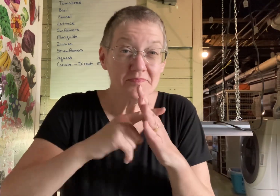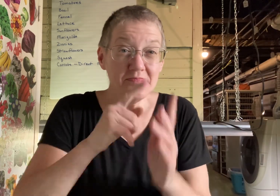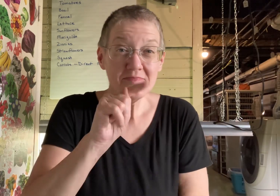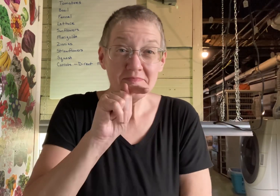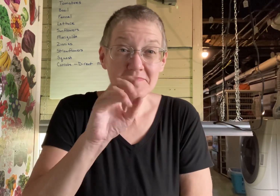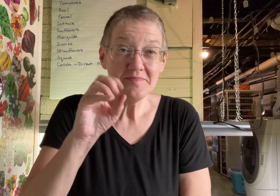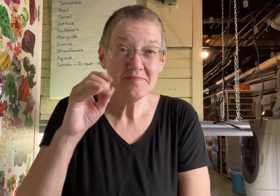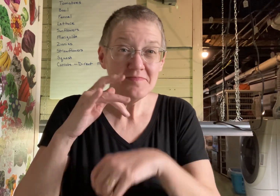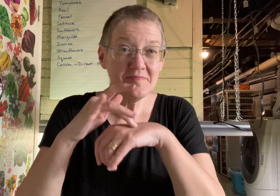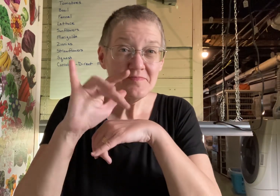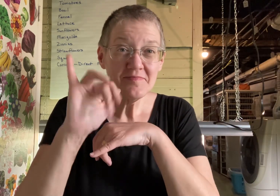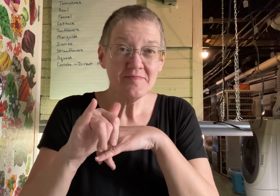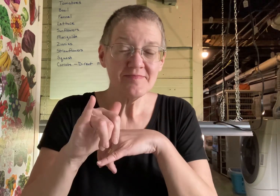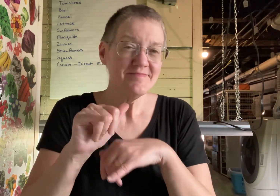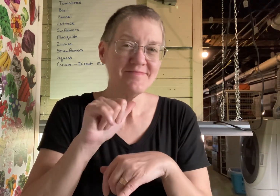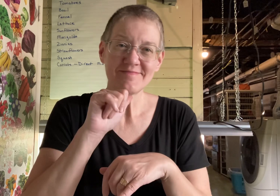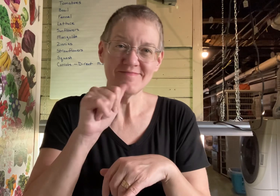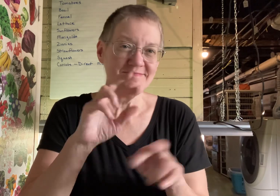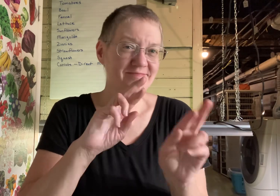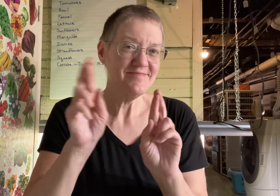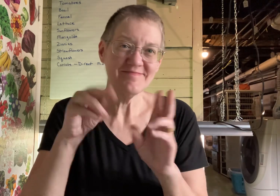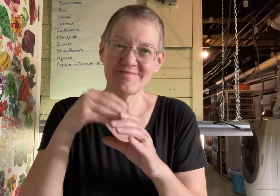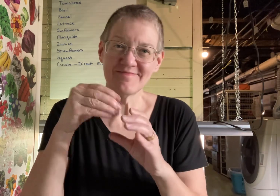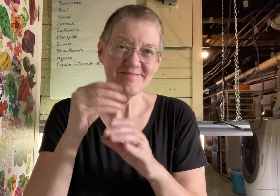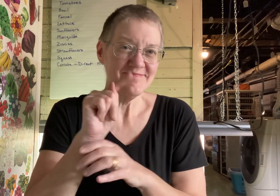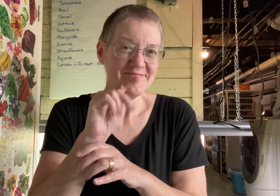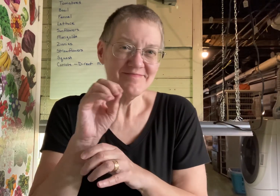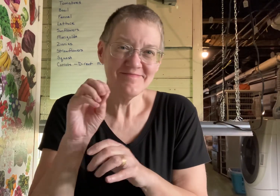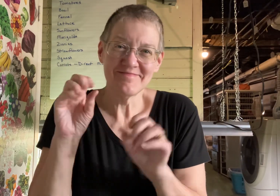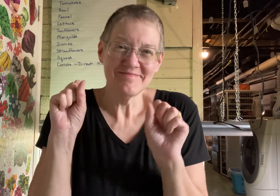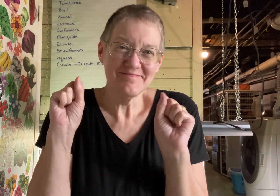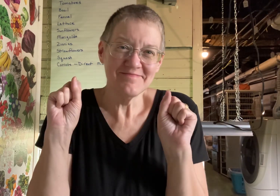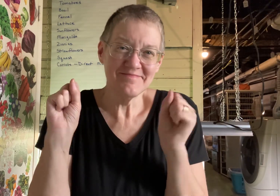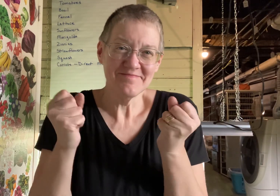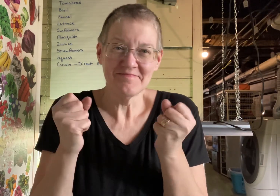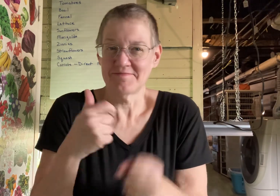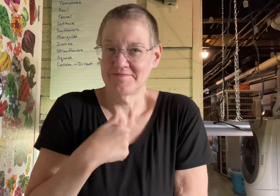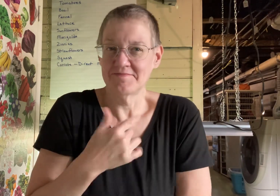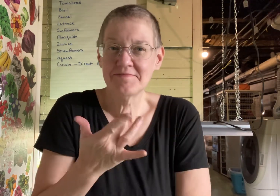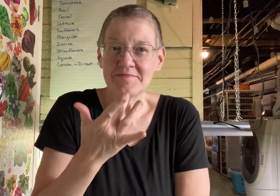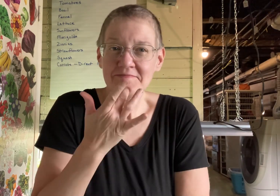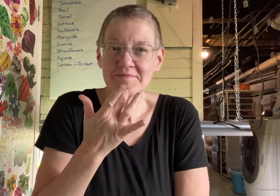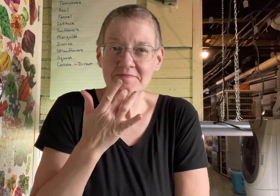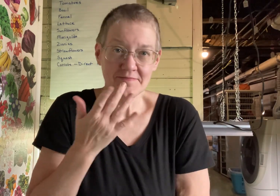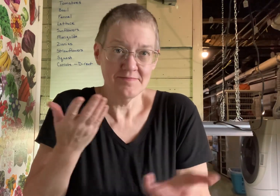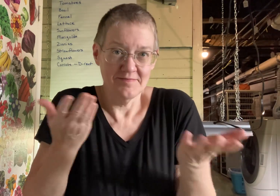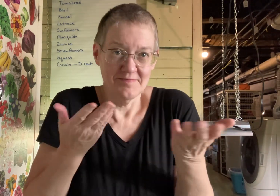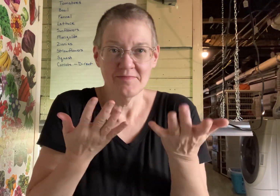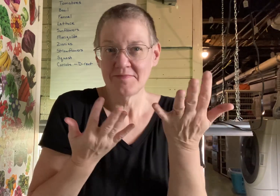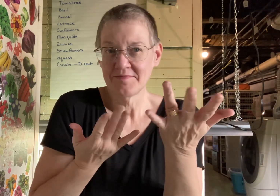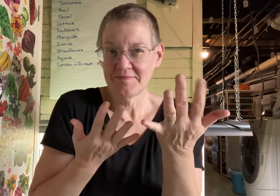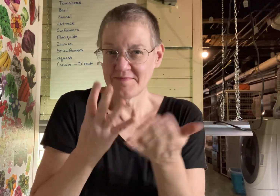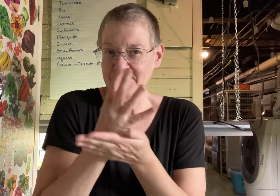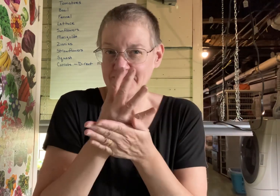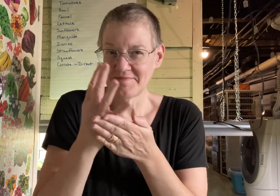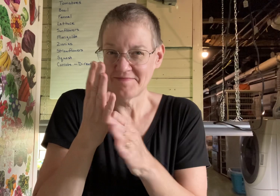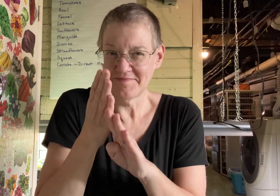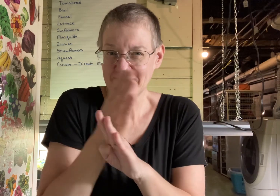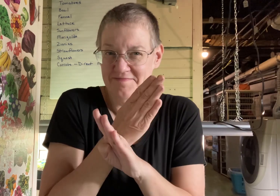fast. And if you start them too early, it's not going to be ready to plant them outside. So here, I like